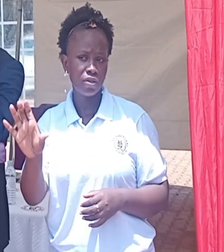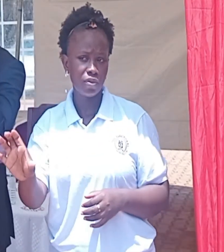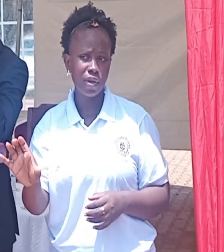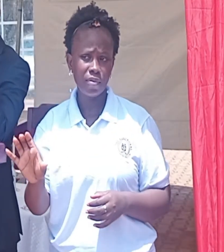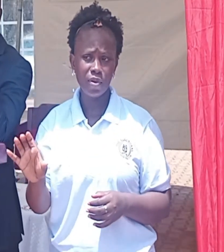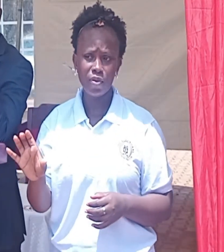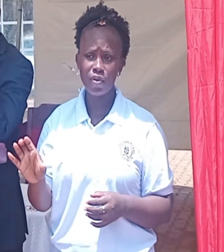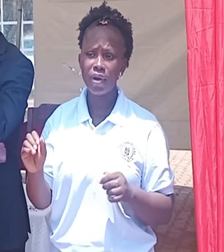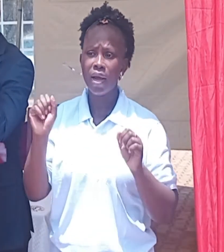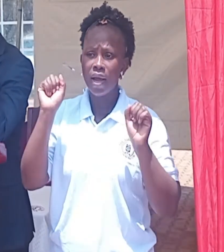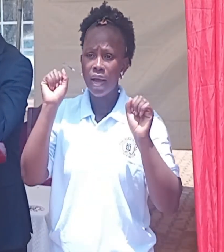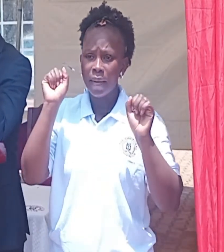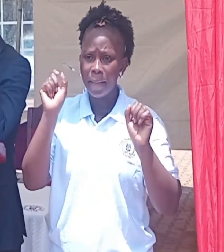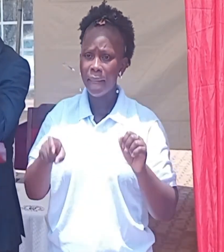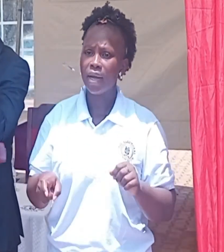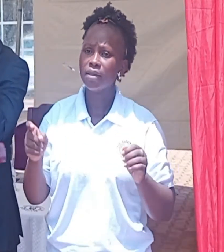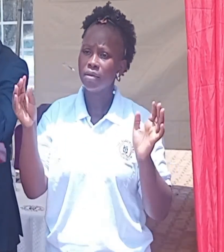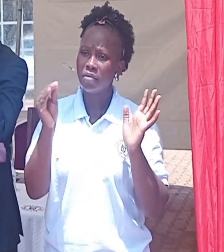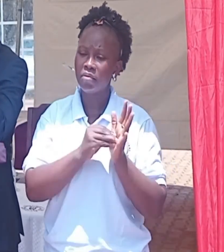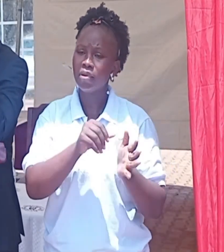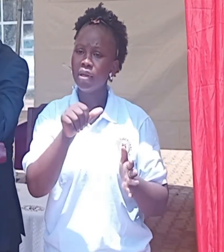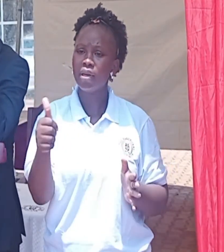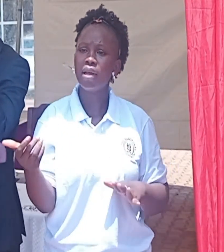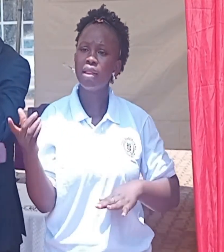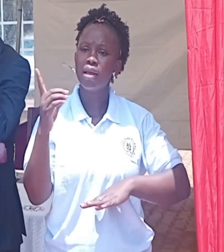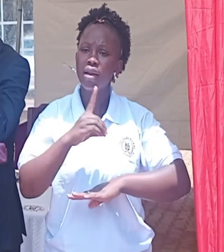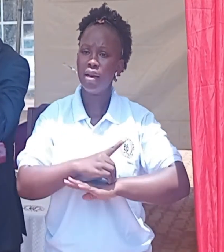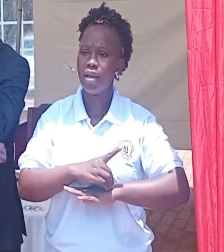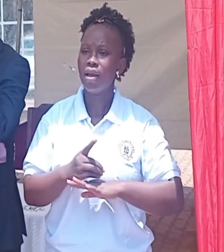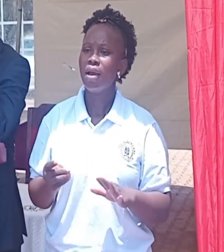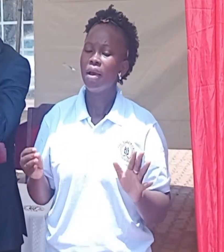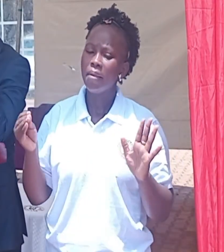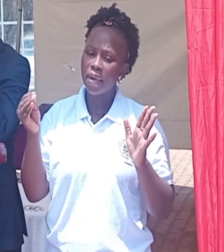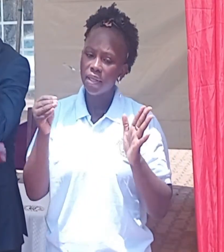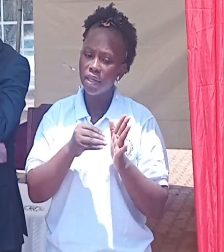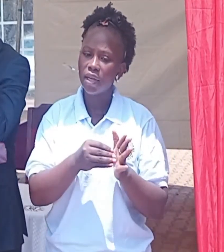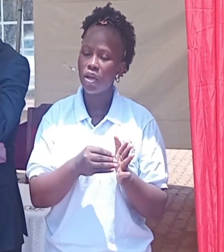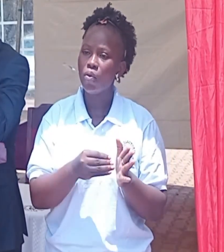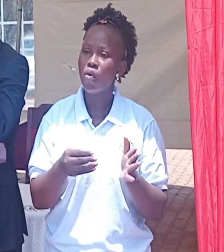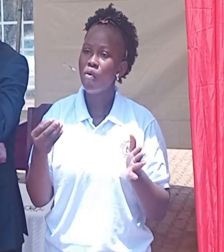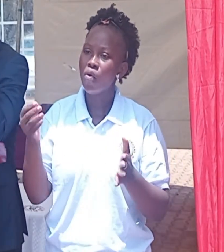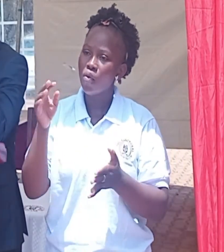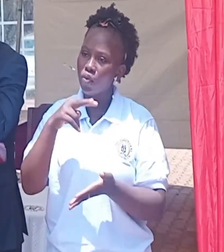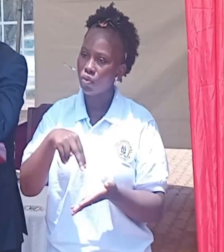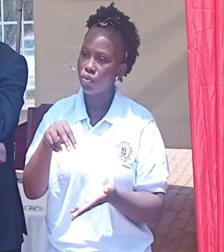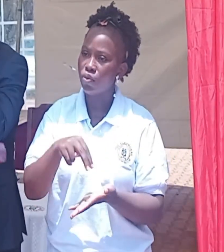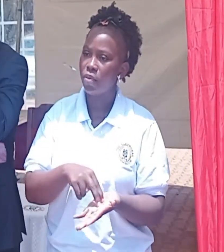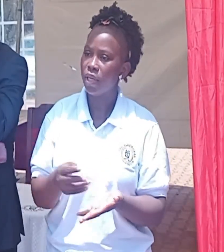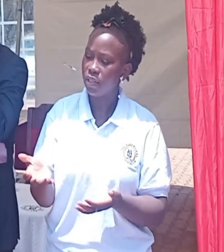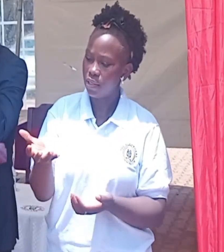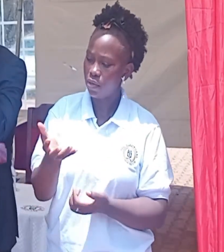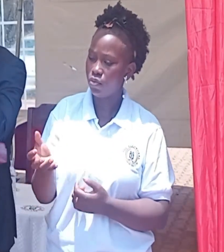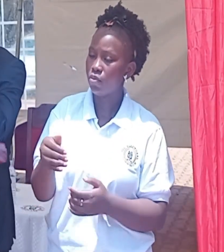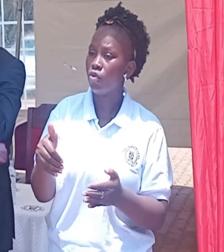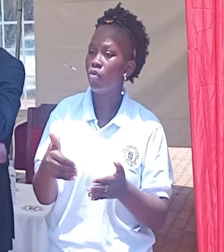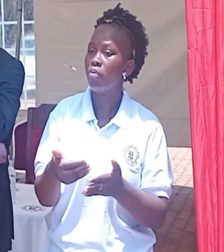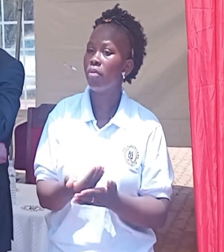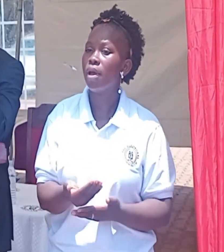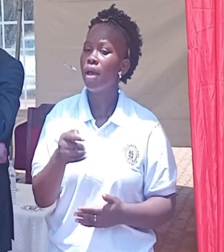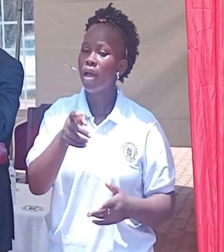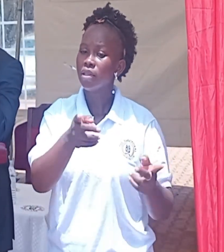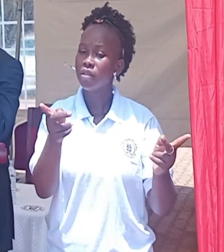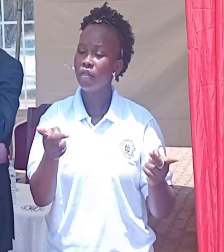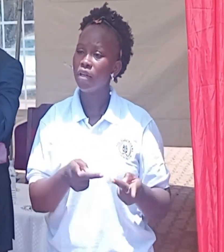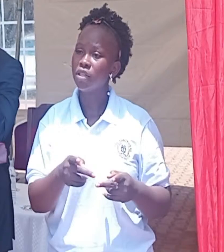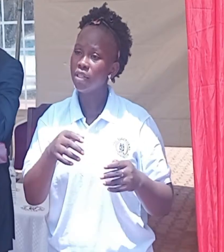k'ebyokulonda kateeka okuteekako olunaku lulala bateekawo ate okusunsulwamu kutya. Ekifo ekyo